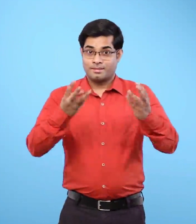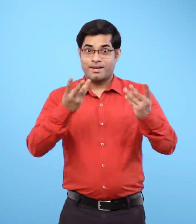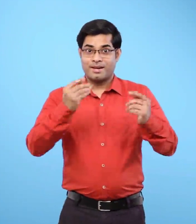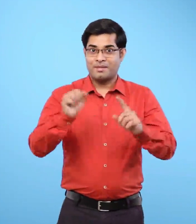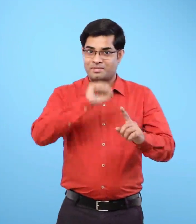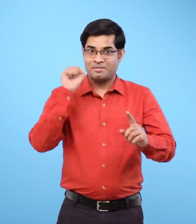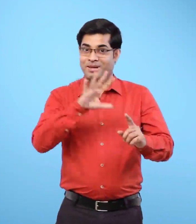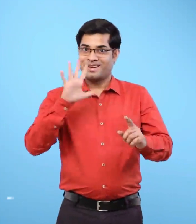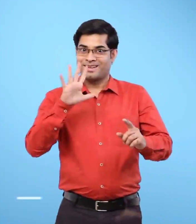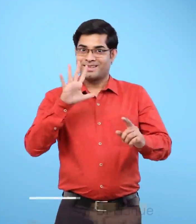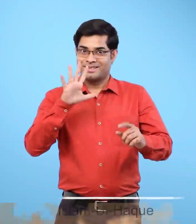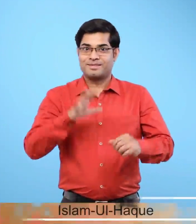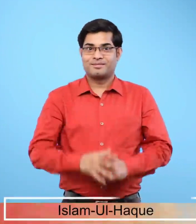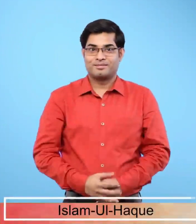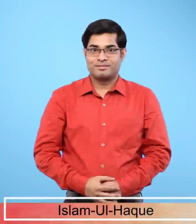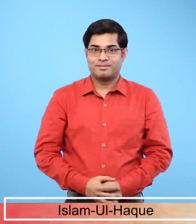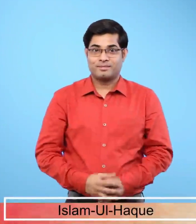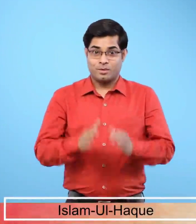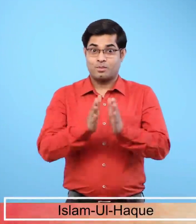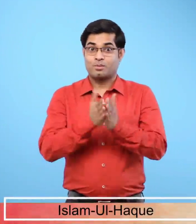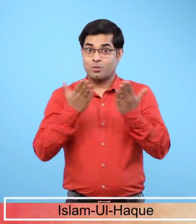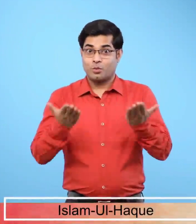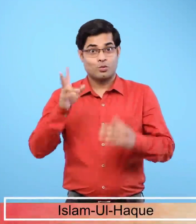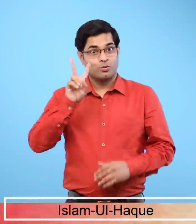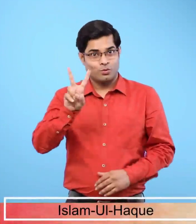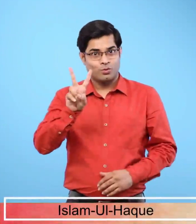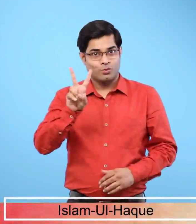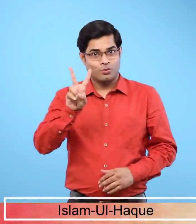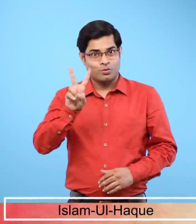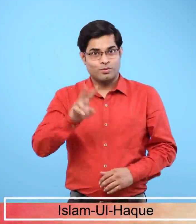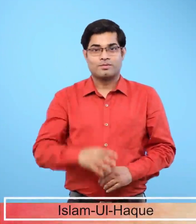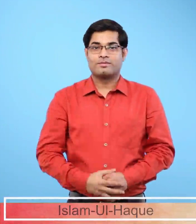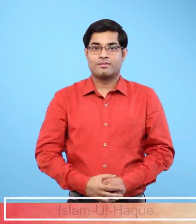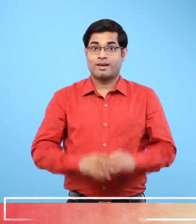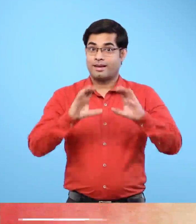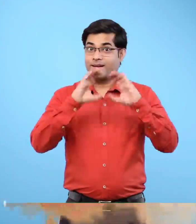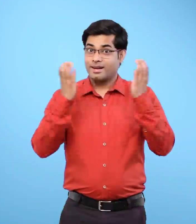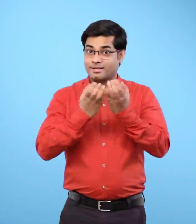My Funday From Mathematics Textbook for Class 2